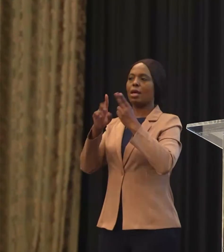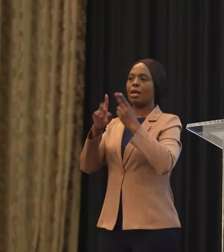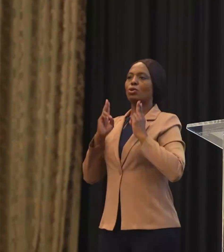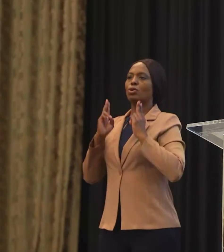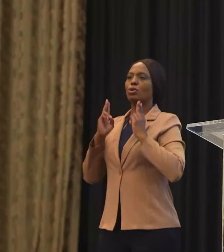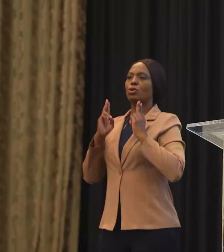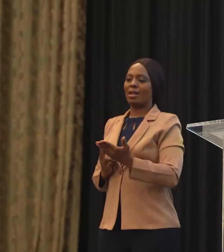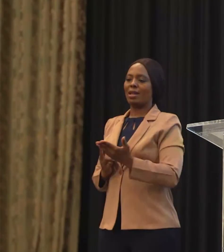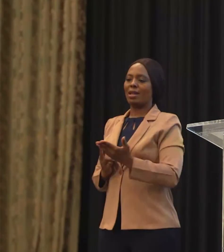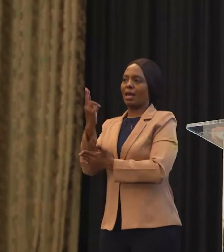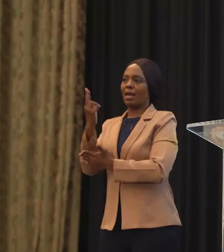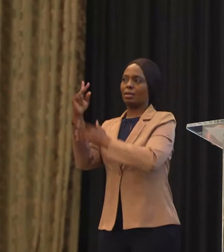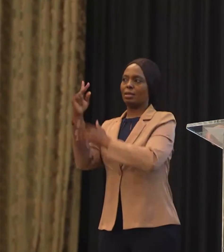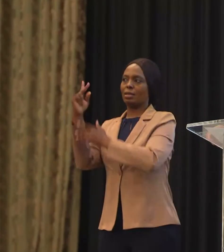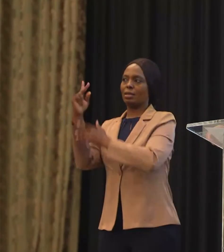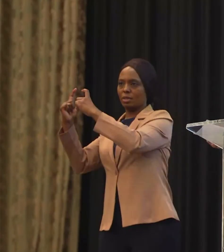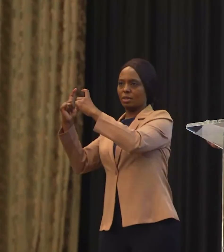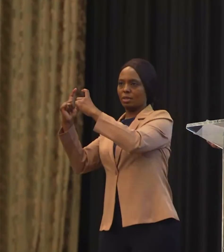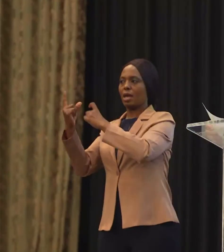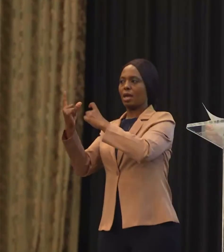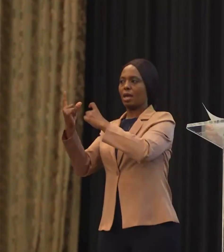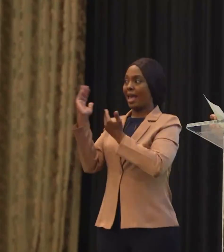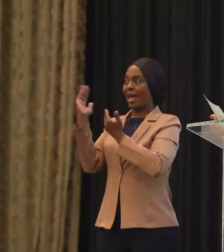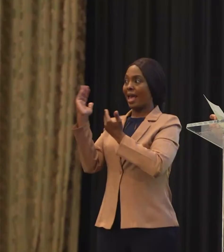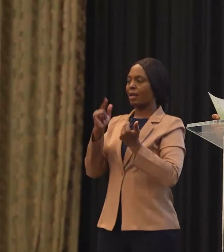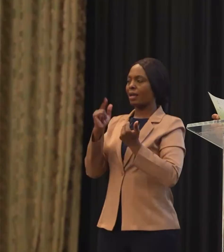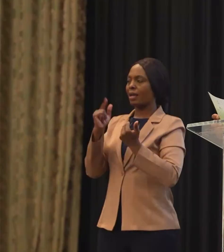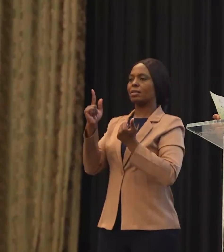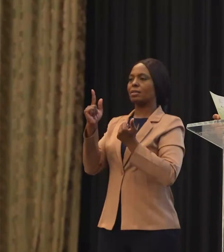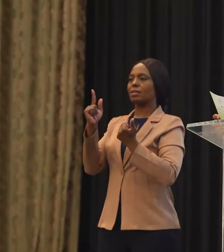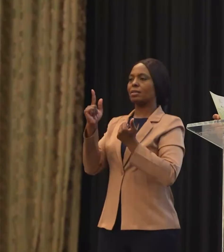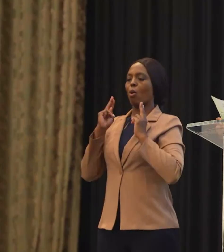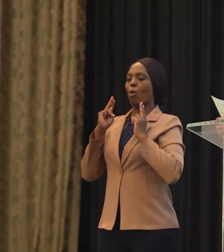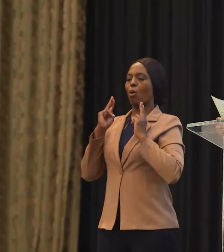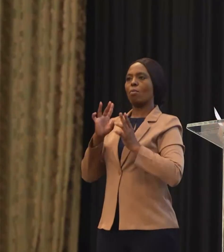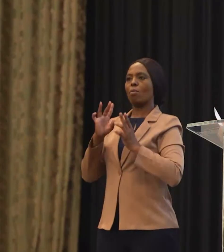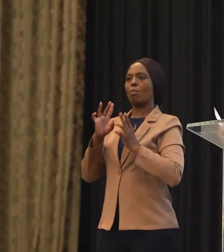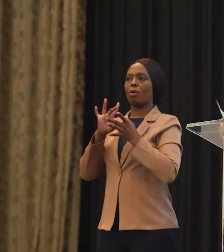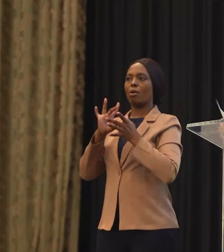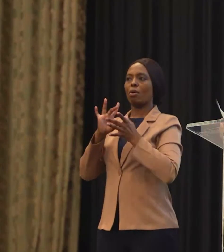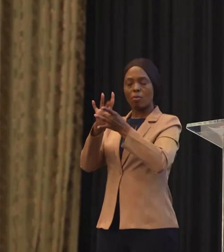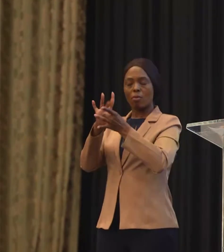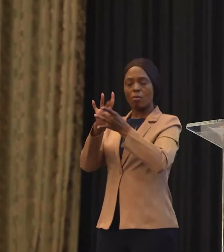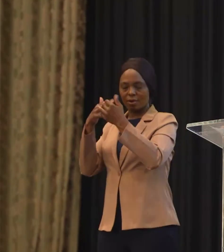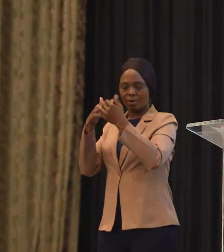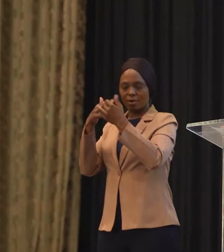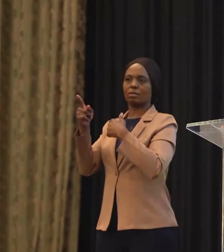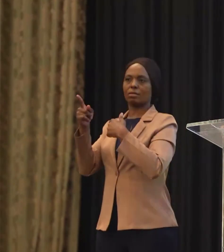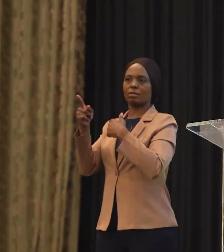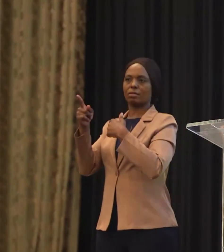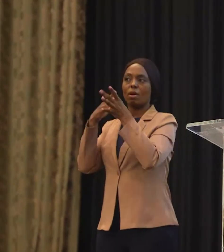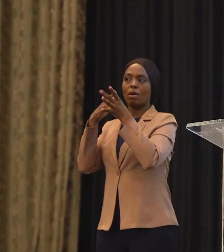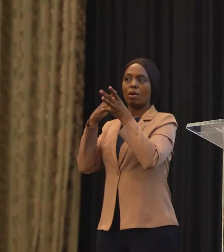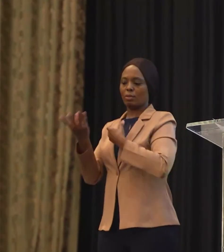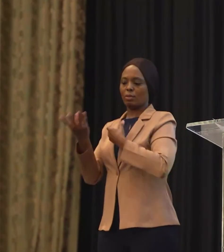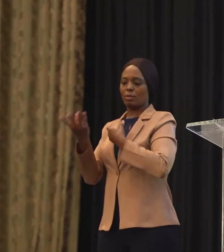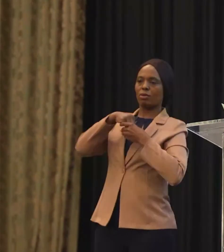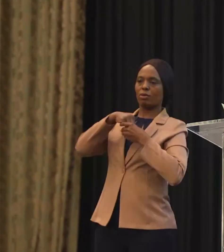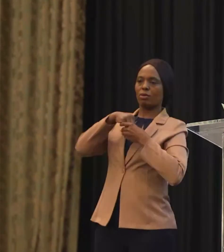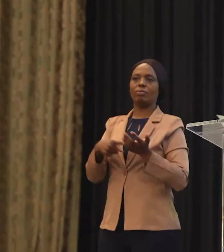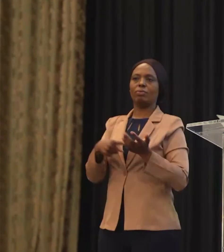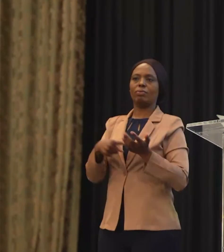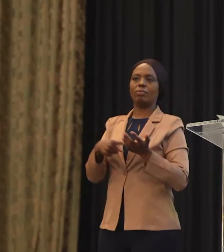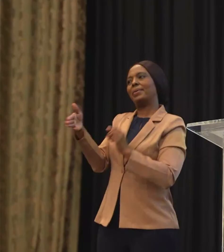We're expecting Home Affairs to be part of the discussion. Unfortunately, they were not part. So what we looked at, the context